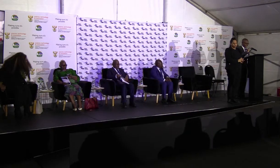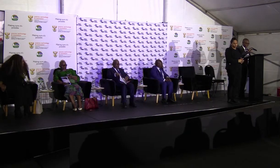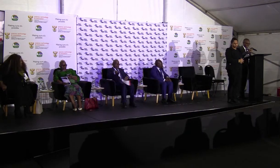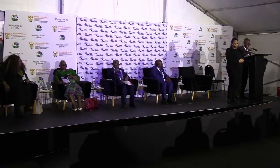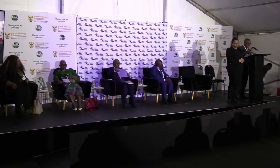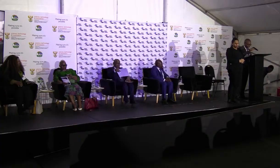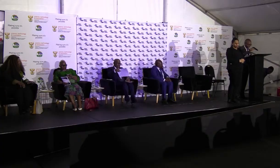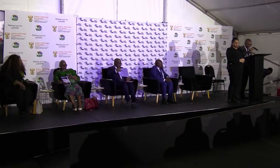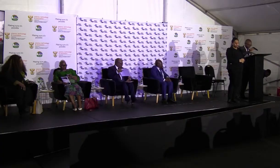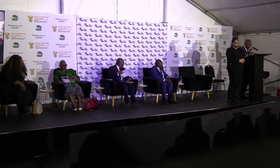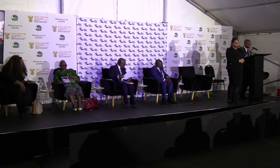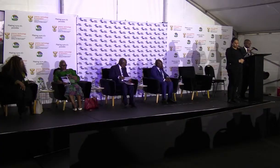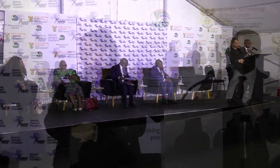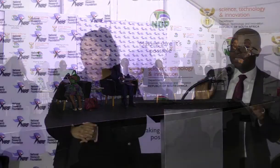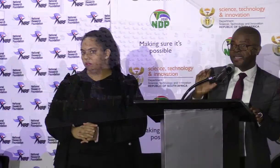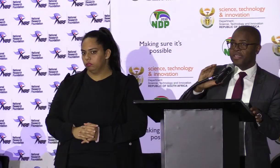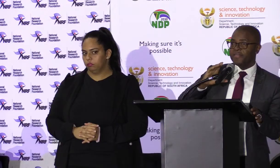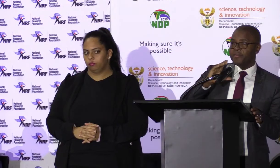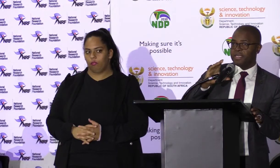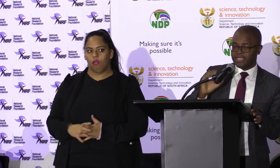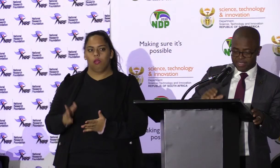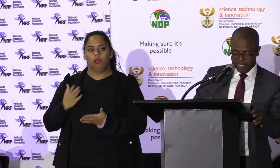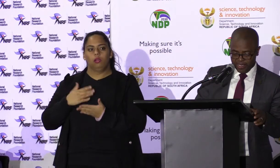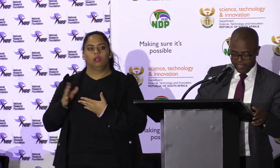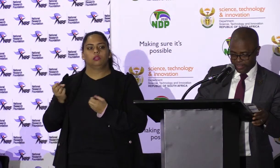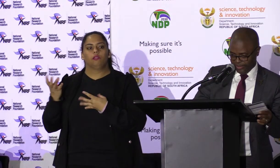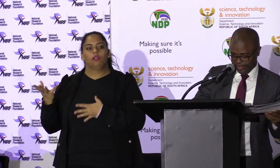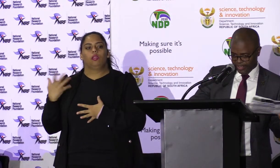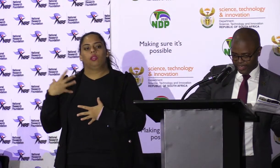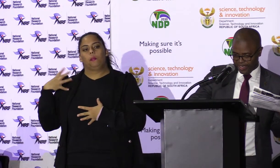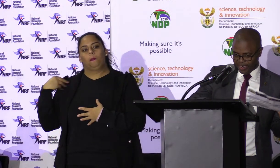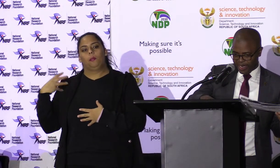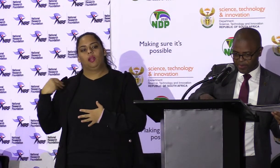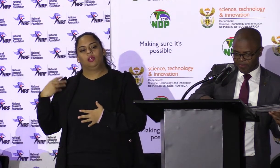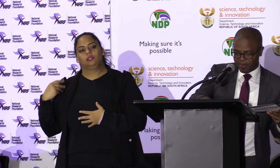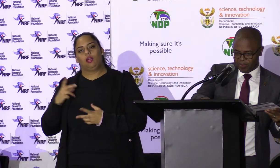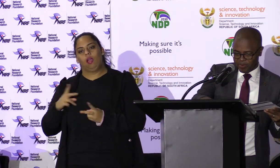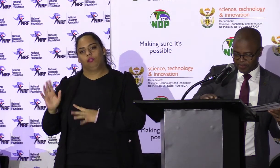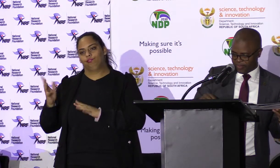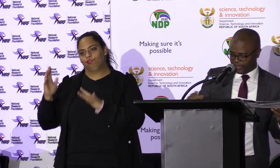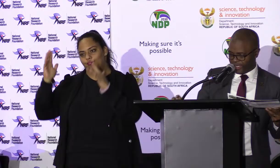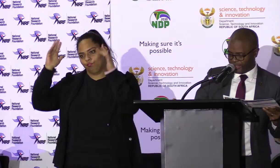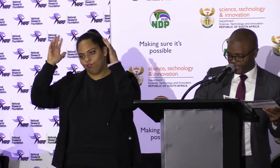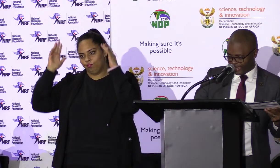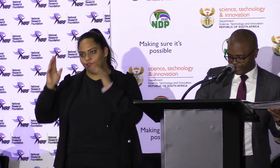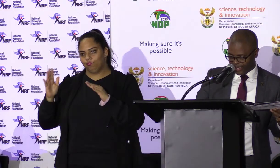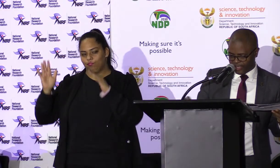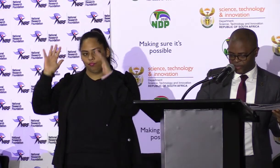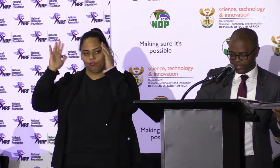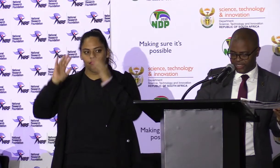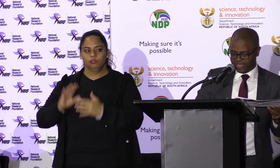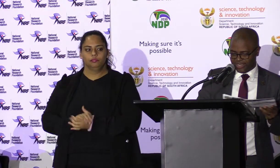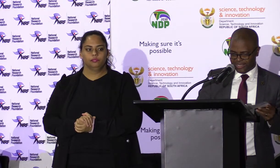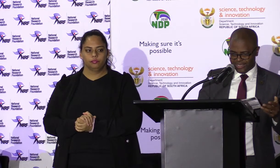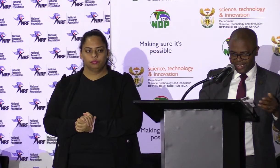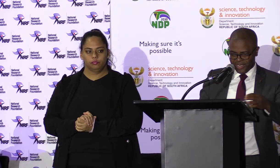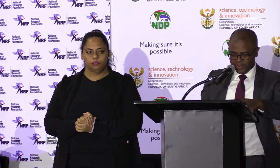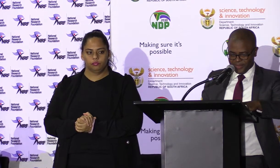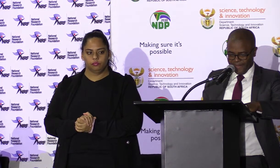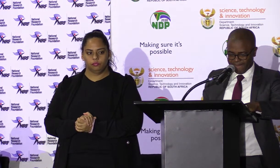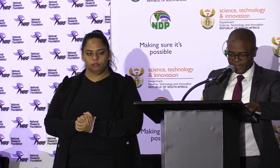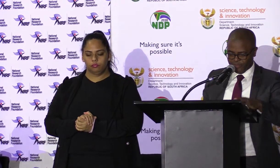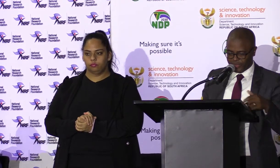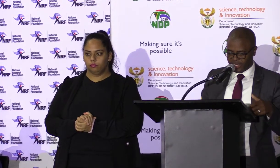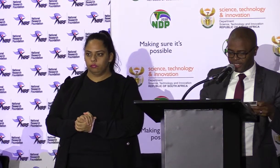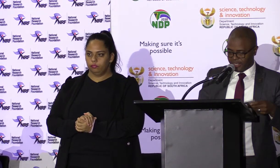Okay. So let us give the minister another round of applause for such an excellent presentation.